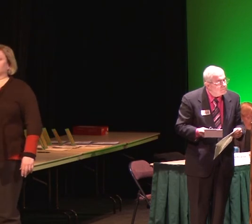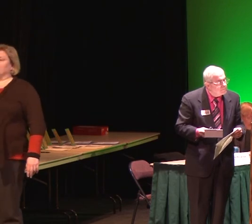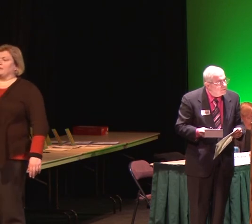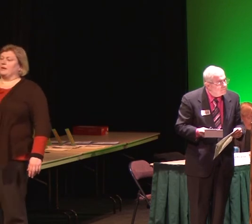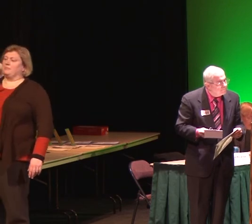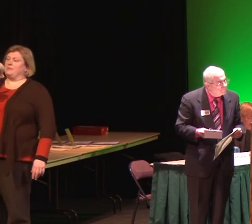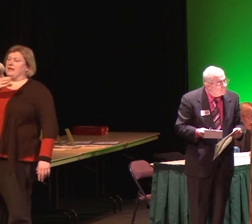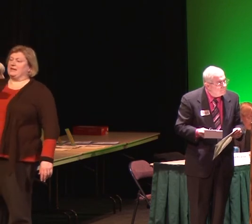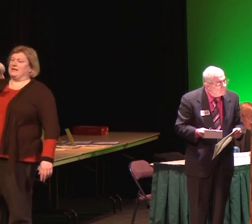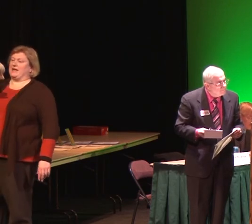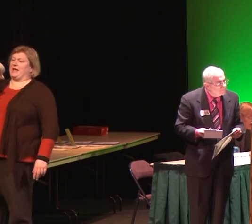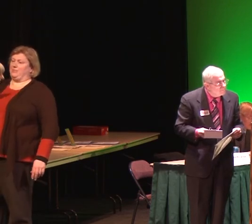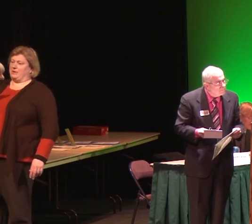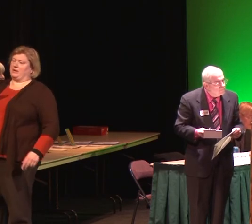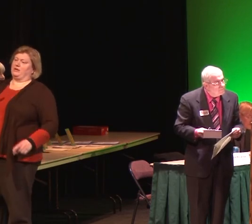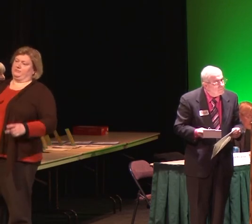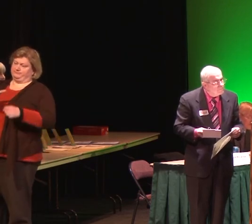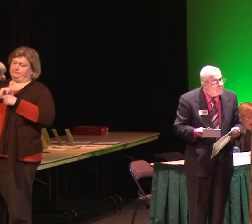Nahili.